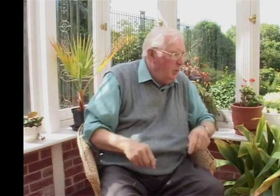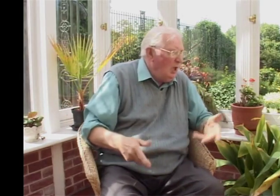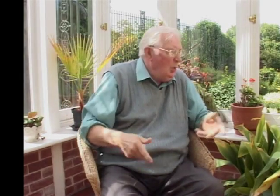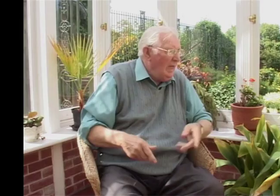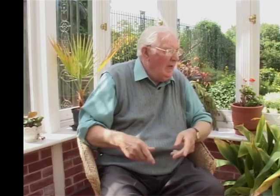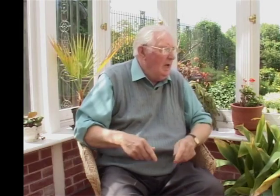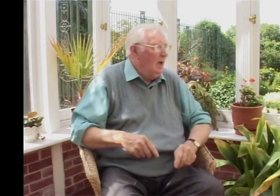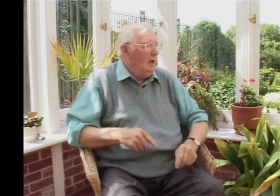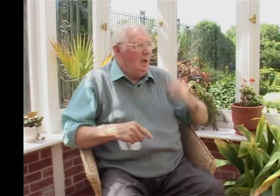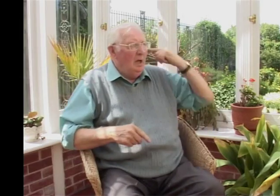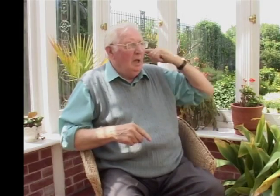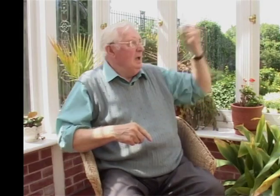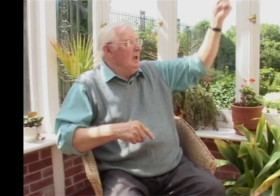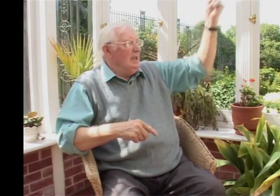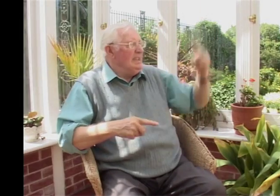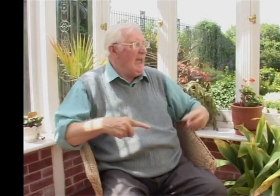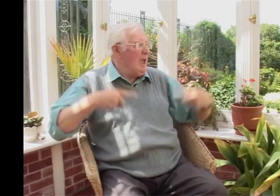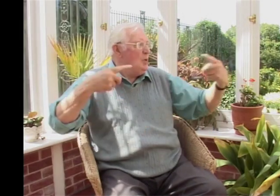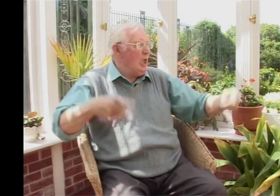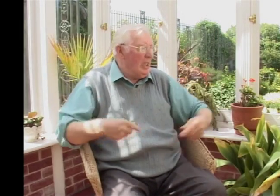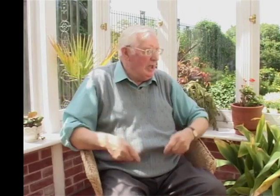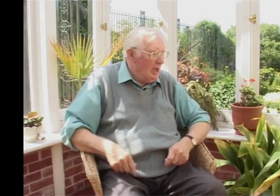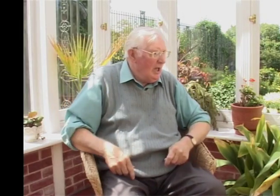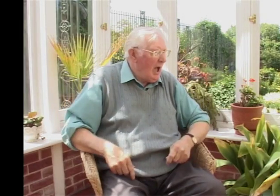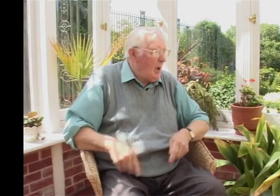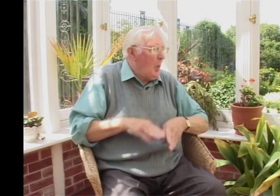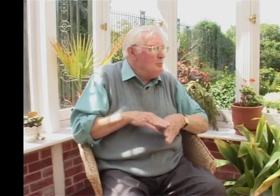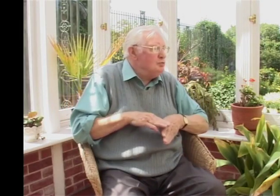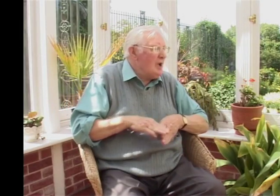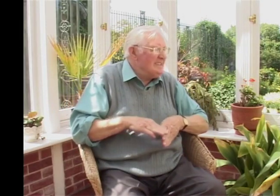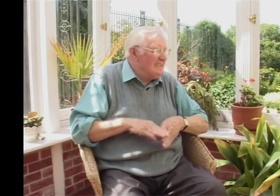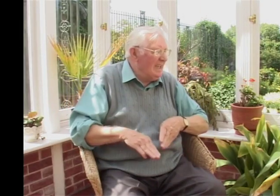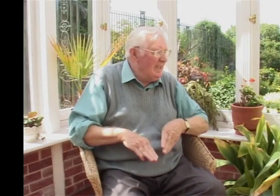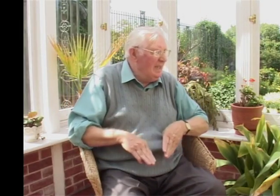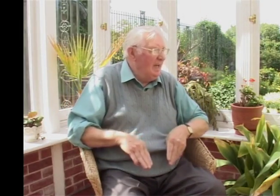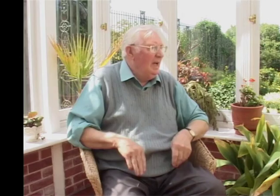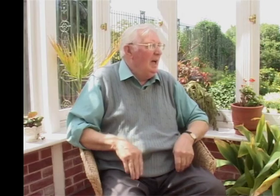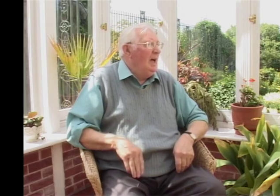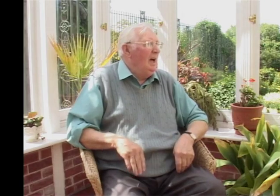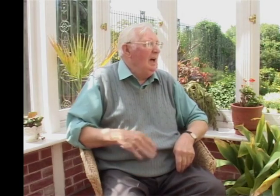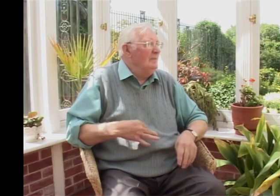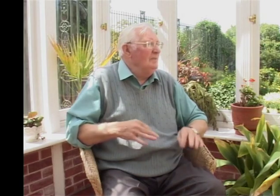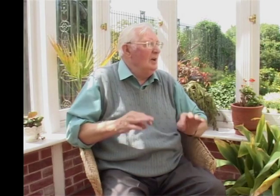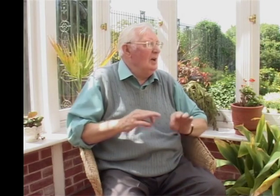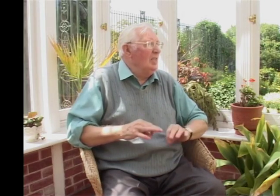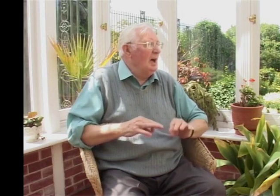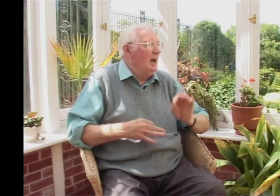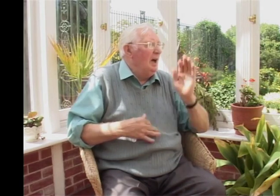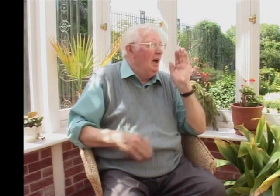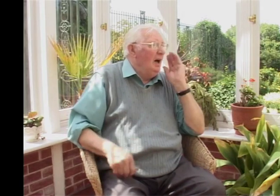you doing? And I said, it's the sirens, Mum, it's the sirens. She said, no, they're practising. And we ran all the way back